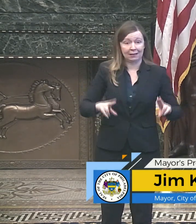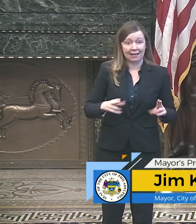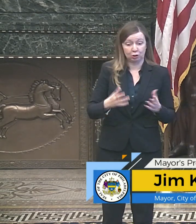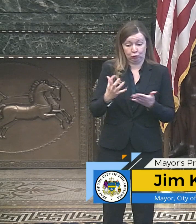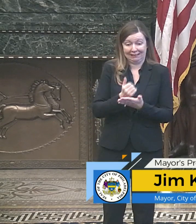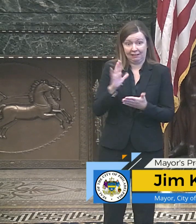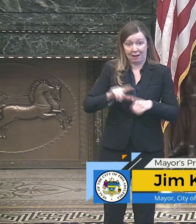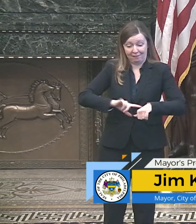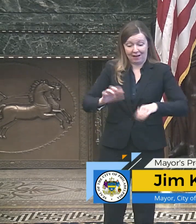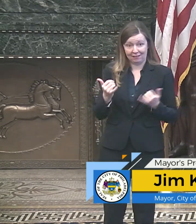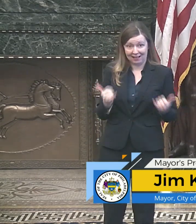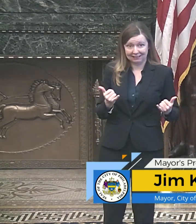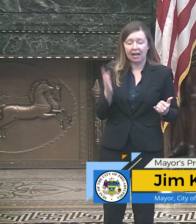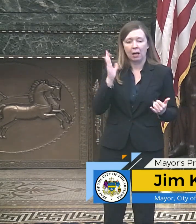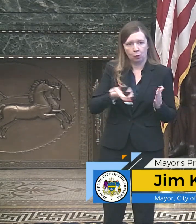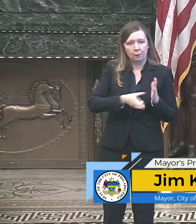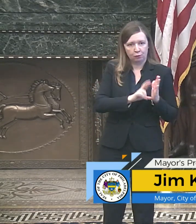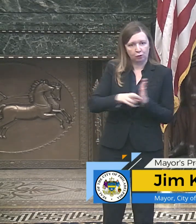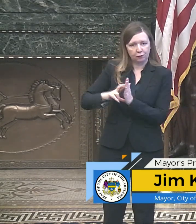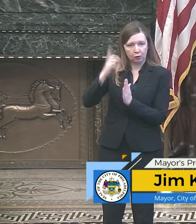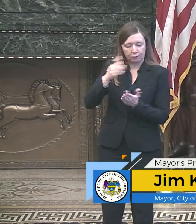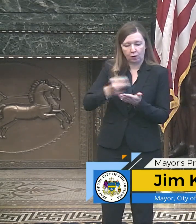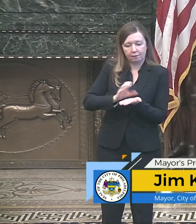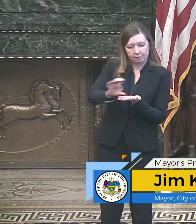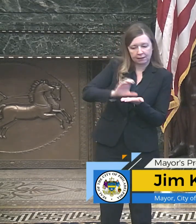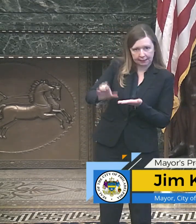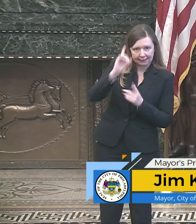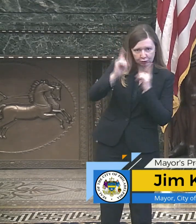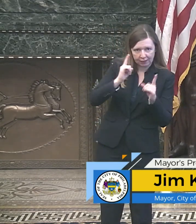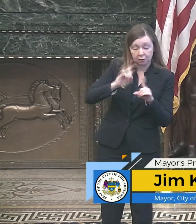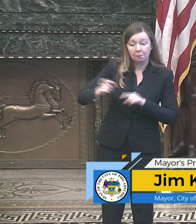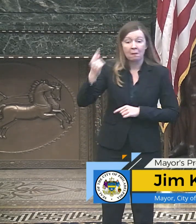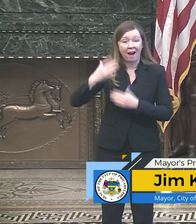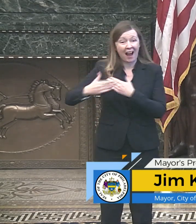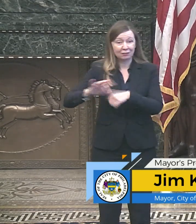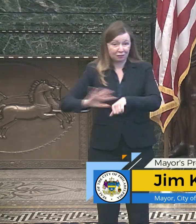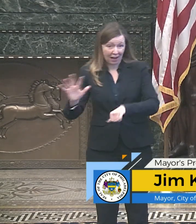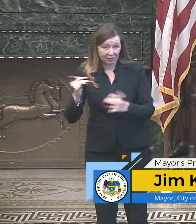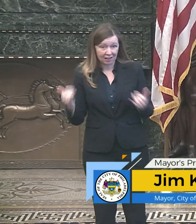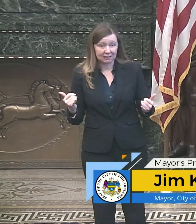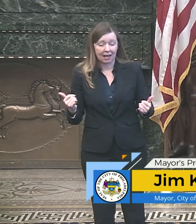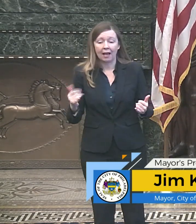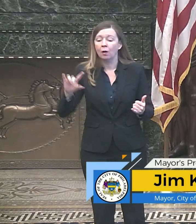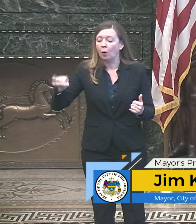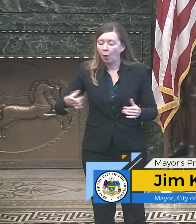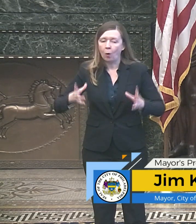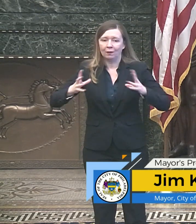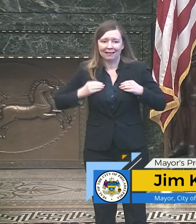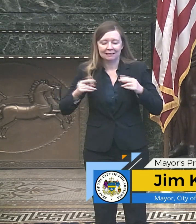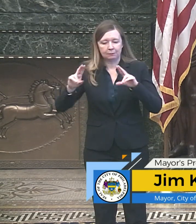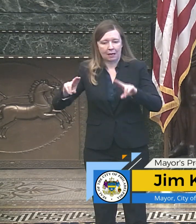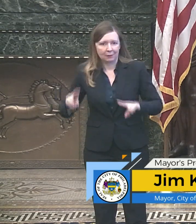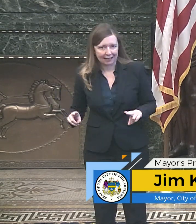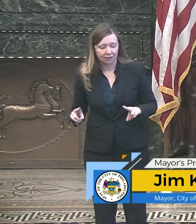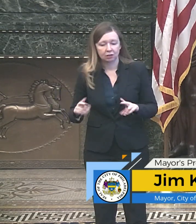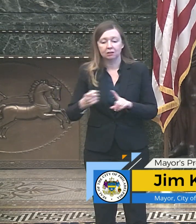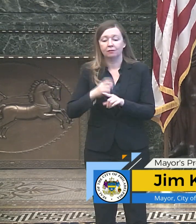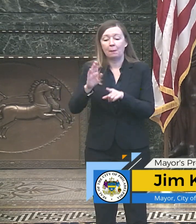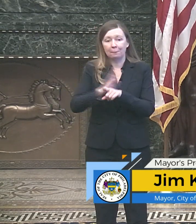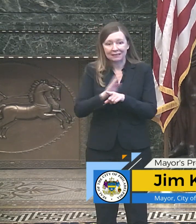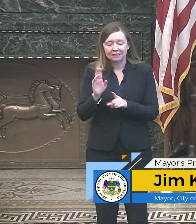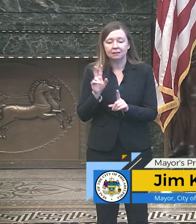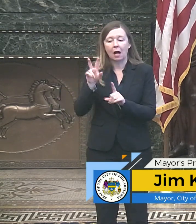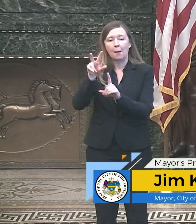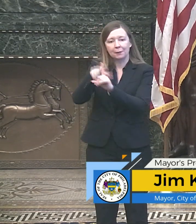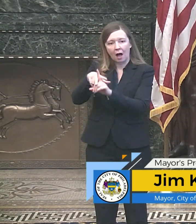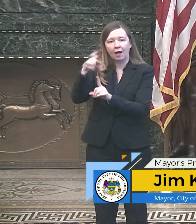reviewed for funding consideration. However, after 5 p.m., applications will only be accepted and reviewed from businesses